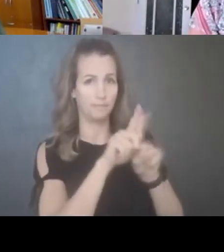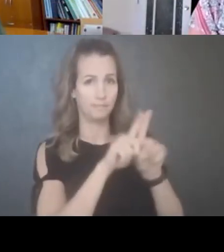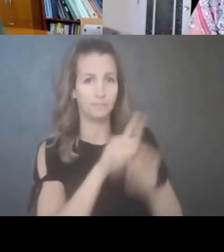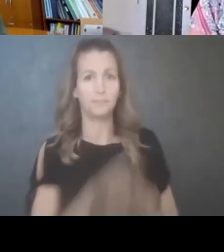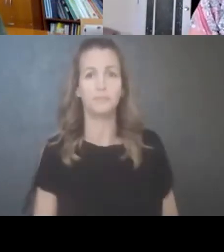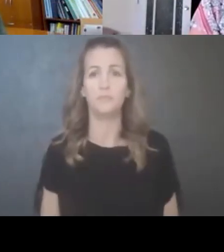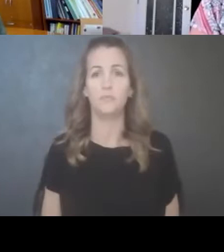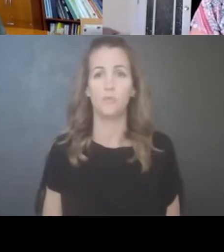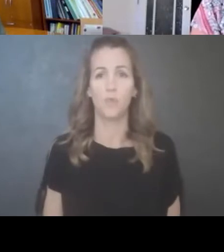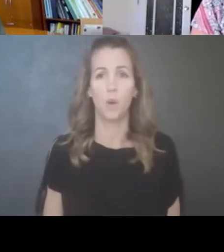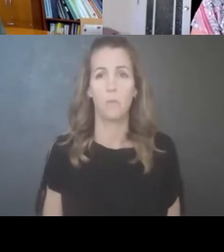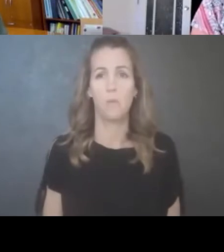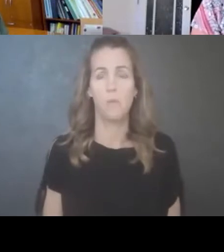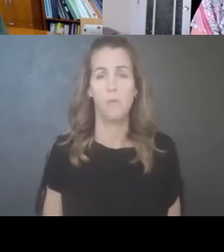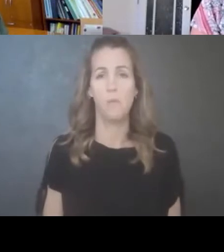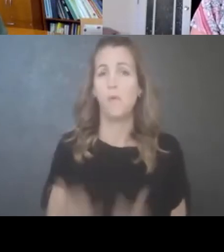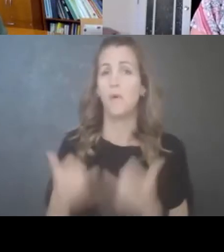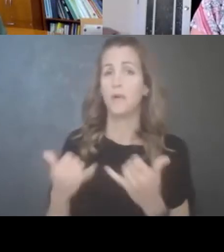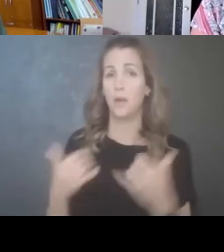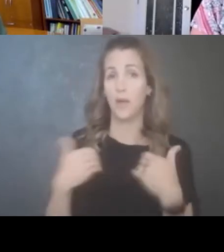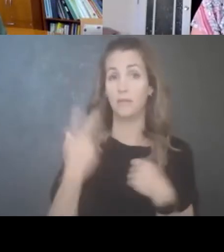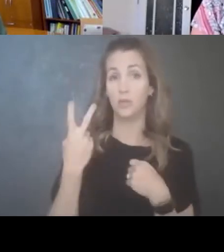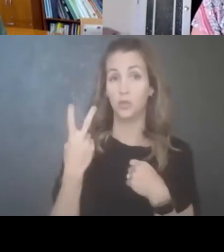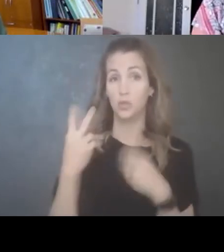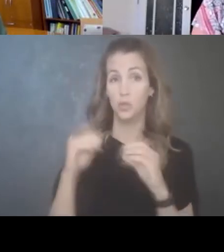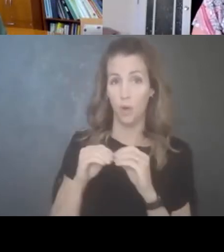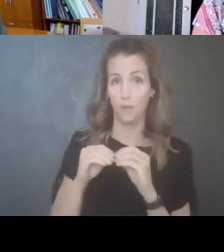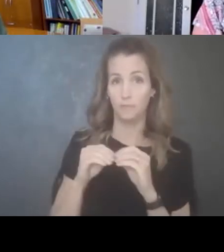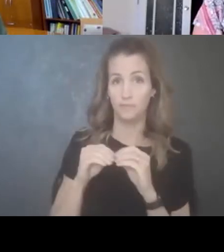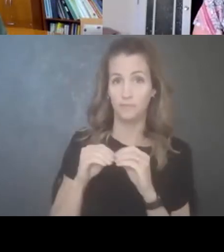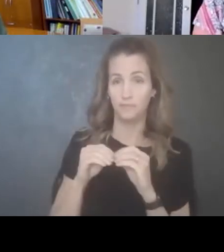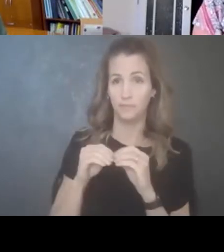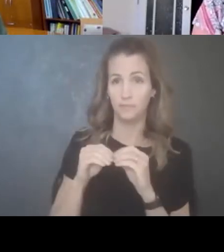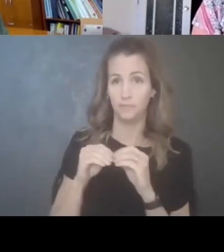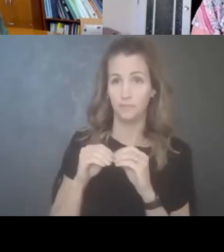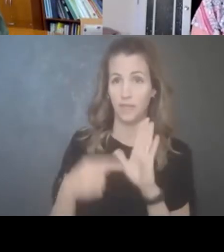put that there. Now we have two more. We'll go with this one.